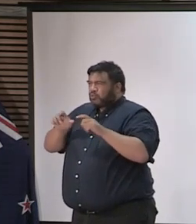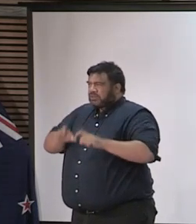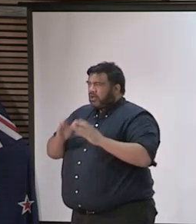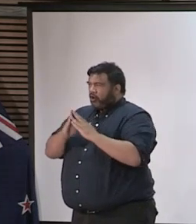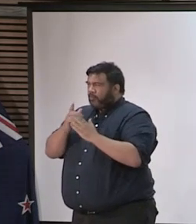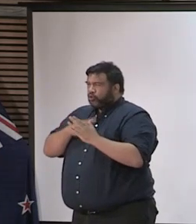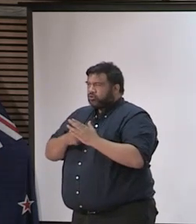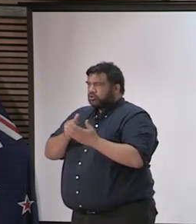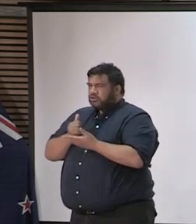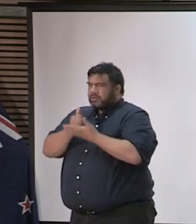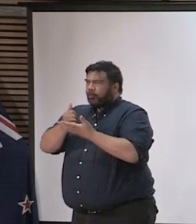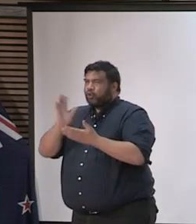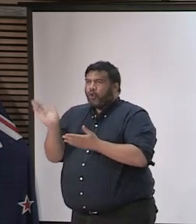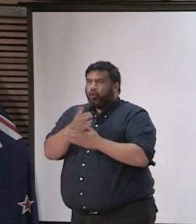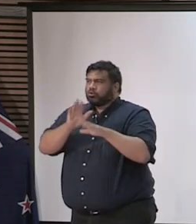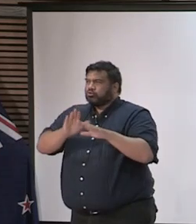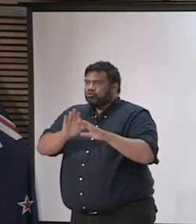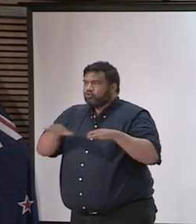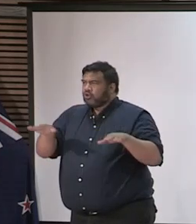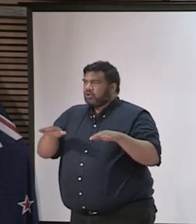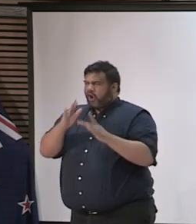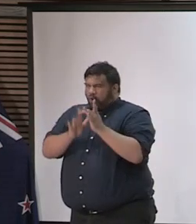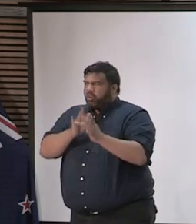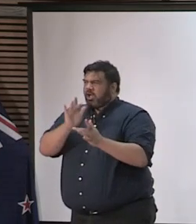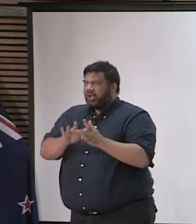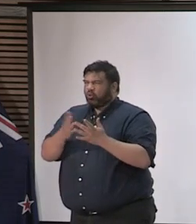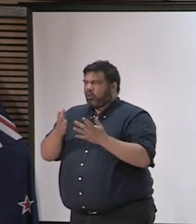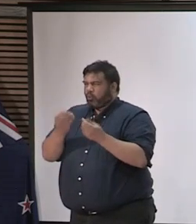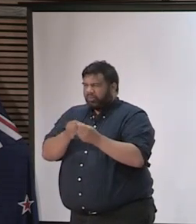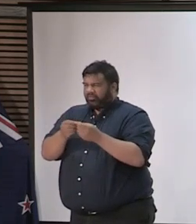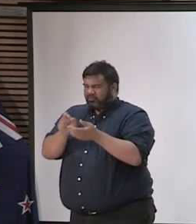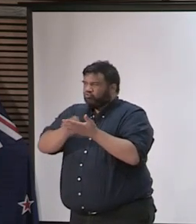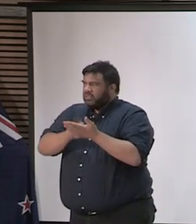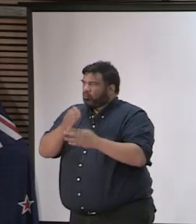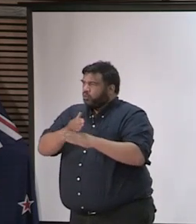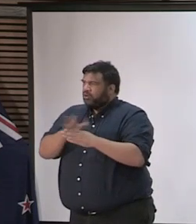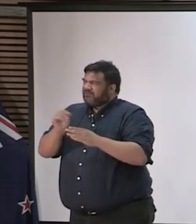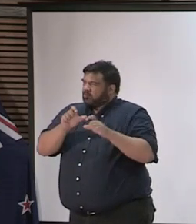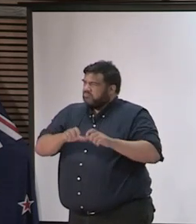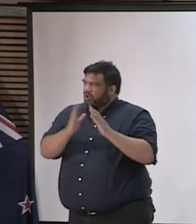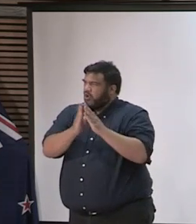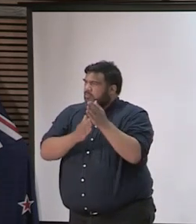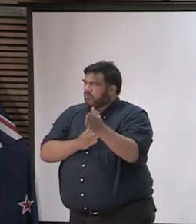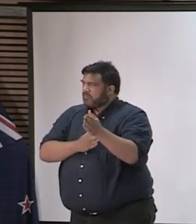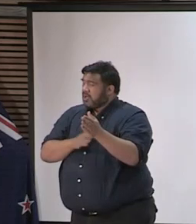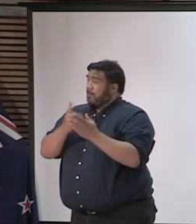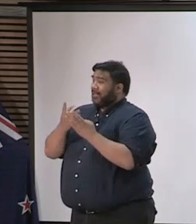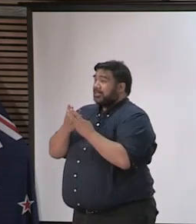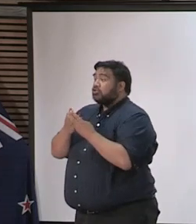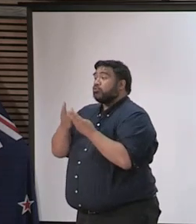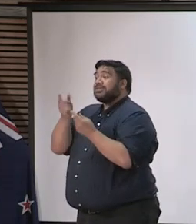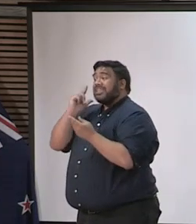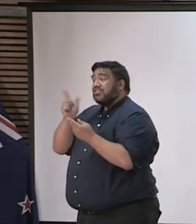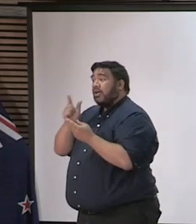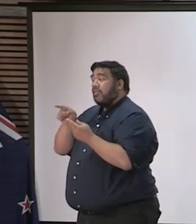well. And so the pragmatic and sensible things for schools to do is have those teachers who are in a higher risk bracket